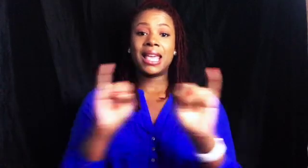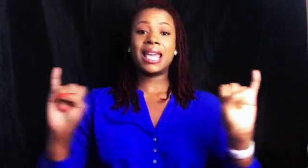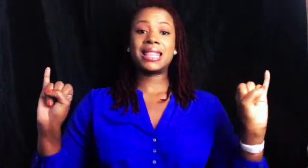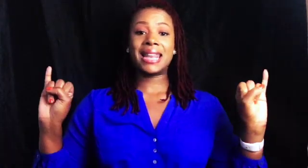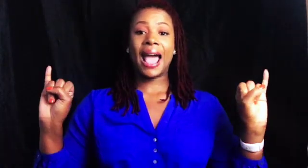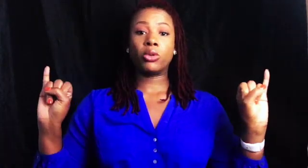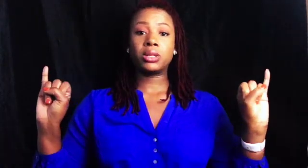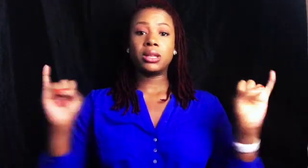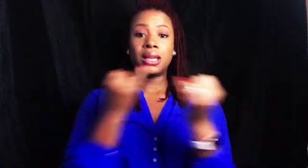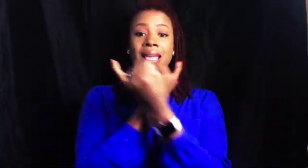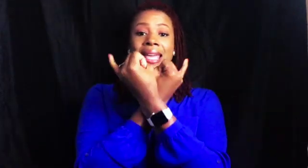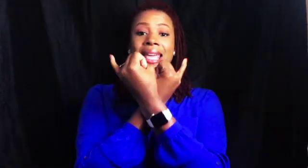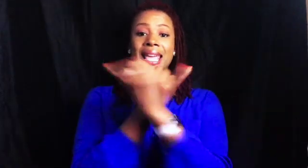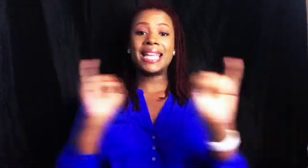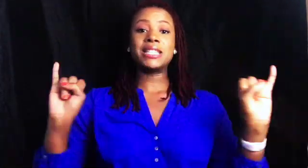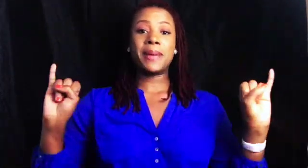then out. Independent.